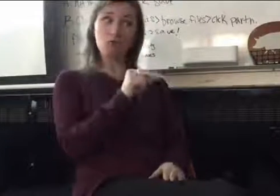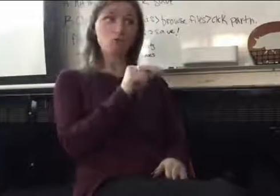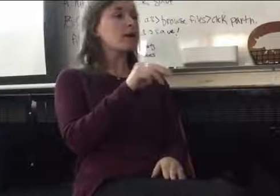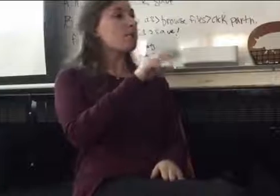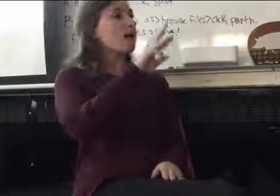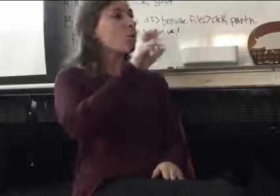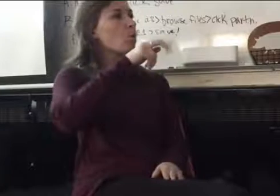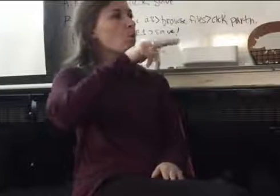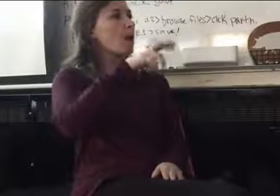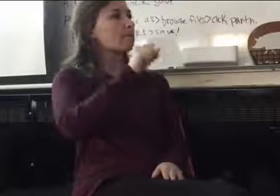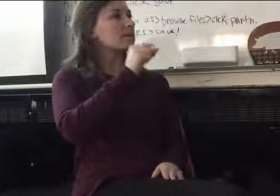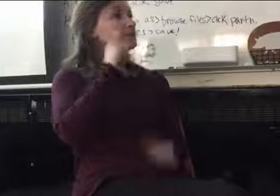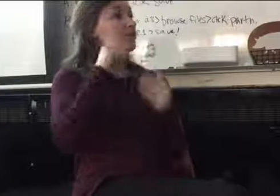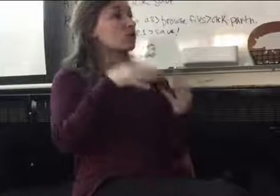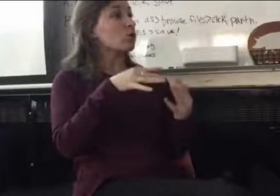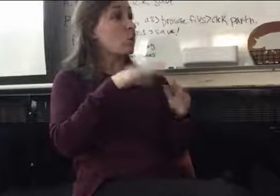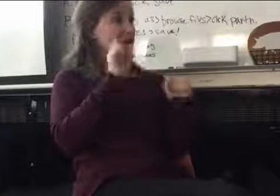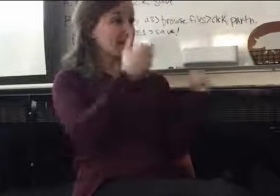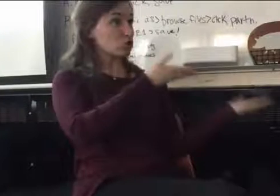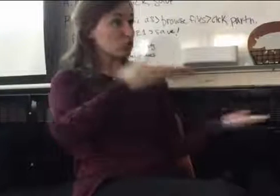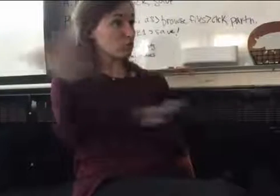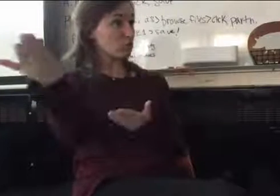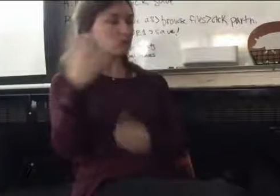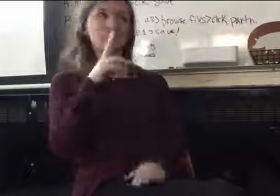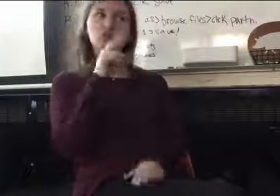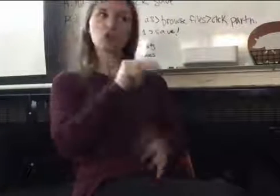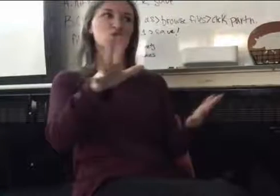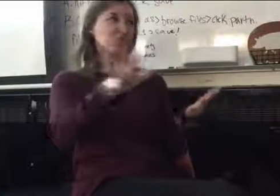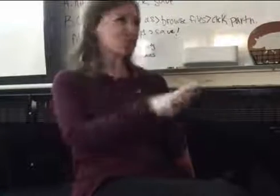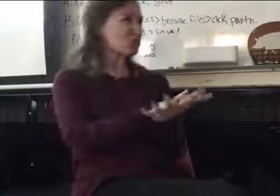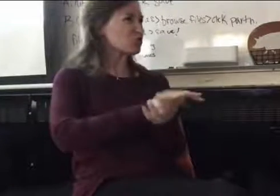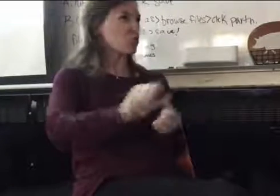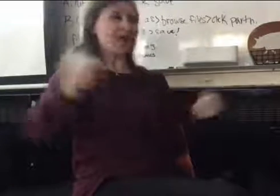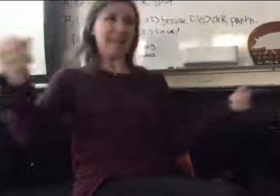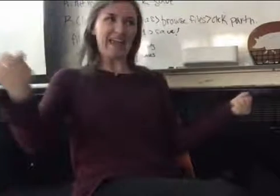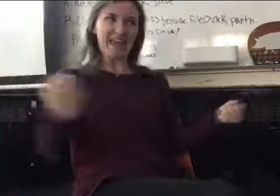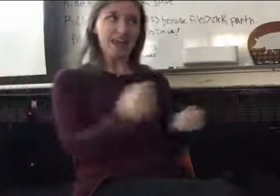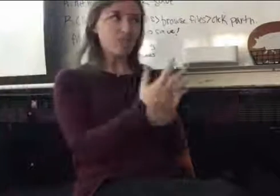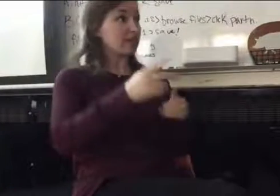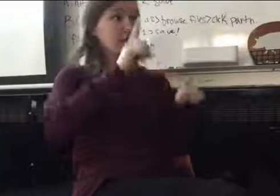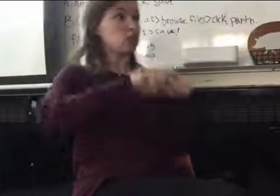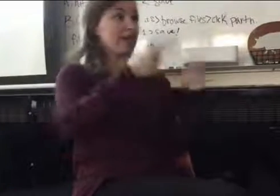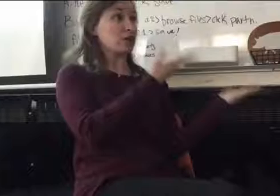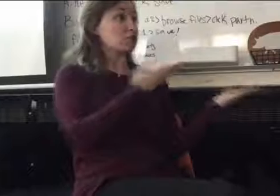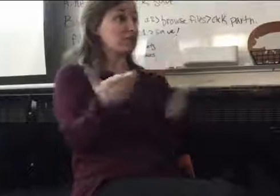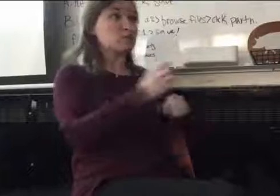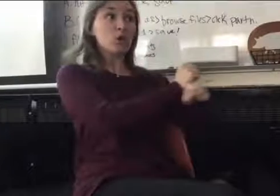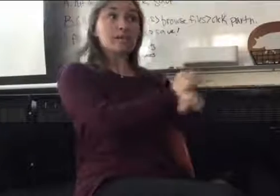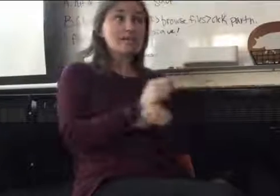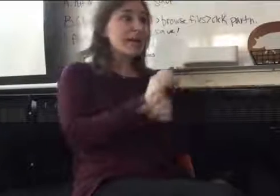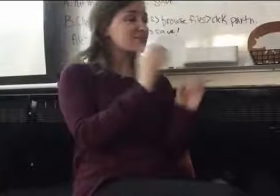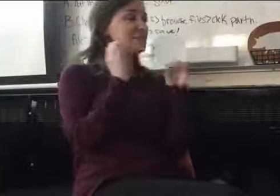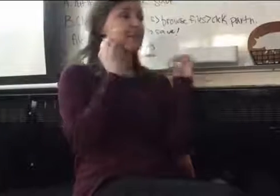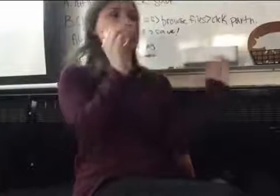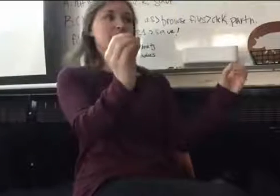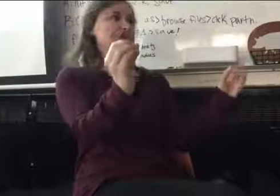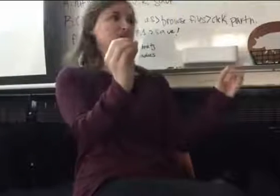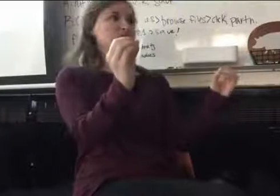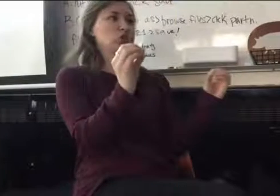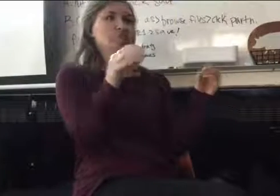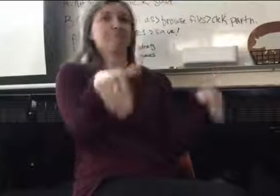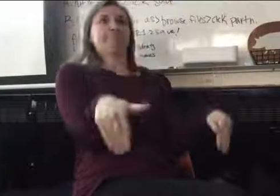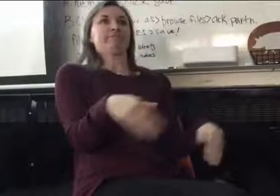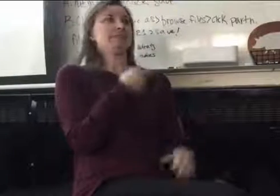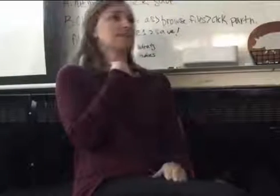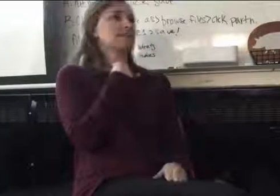war? Nope. So do you see how they're completely destroying everything? Yeah, you can't transport slaves. You can't do anything without railroads. That's like destroying